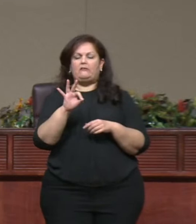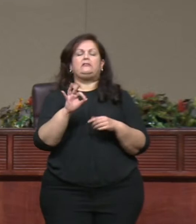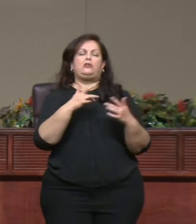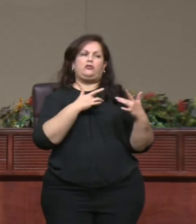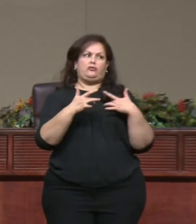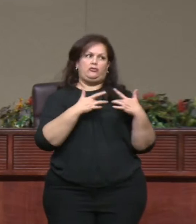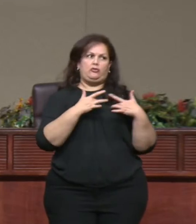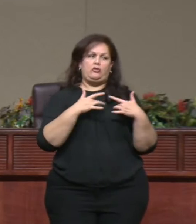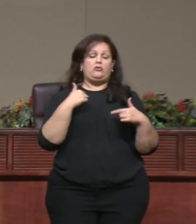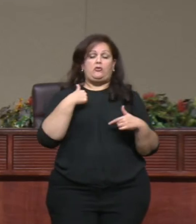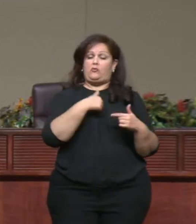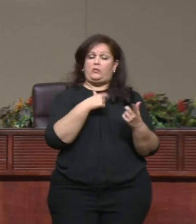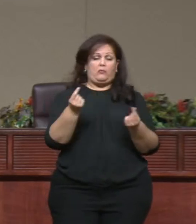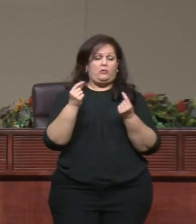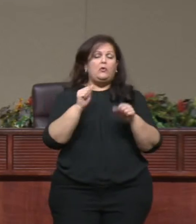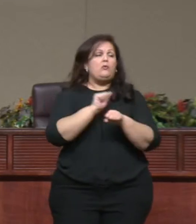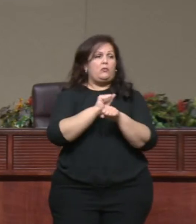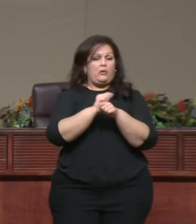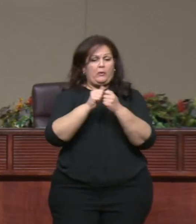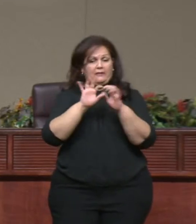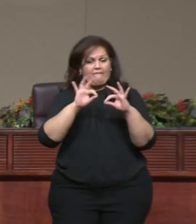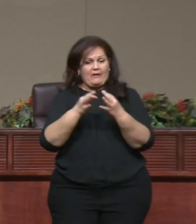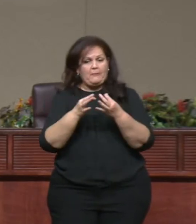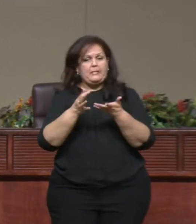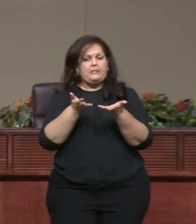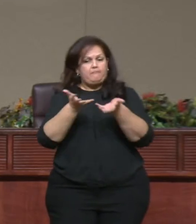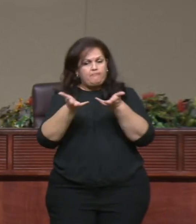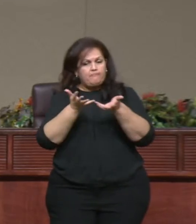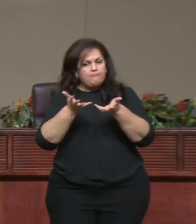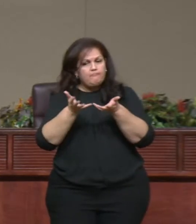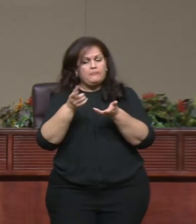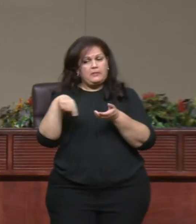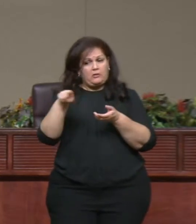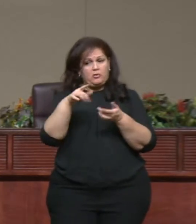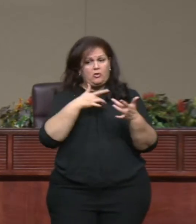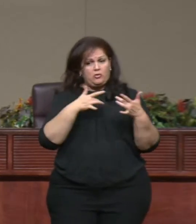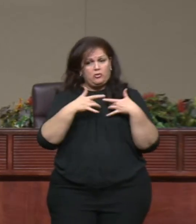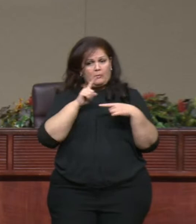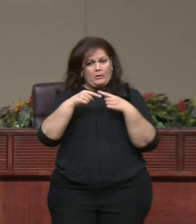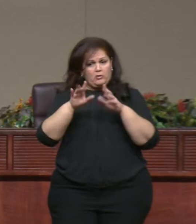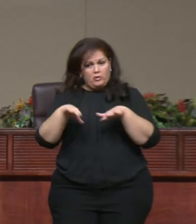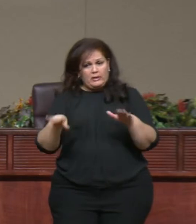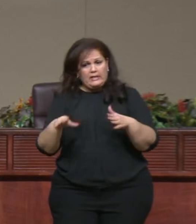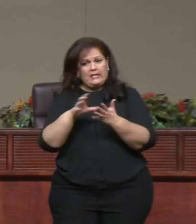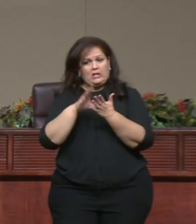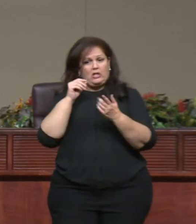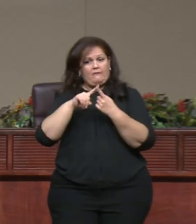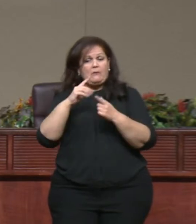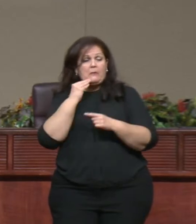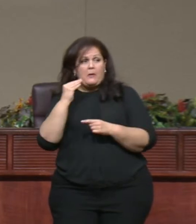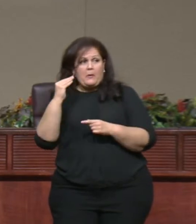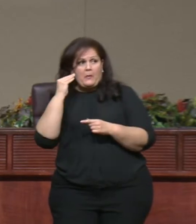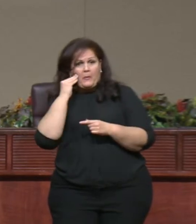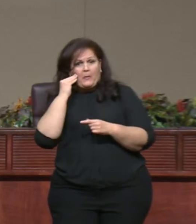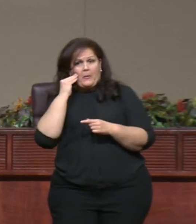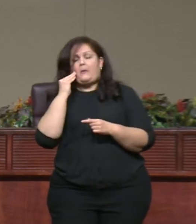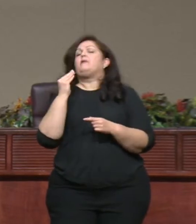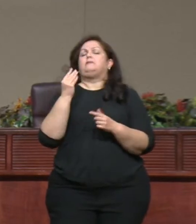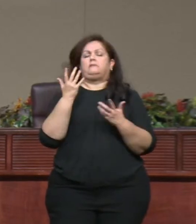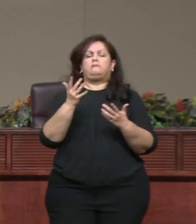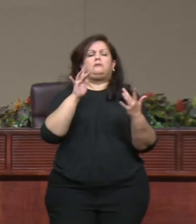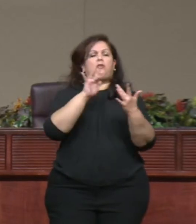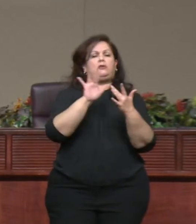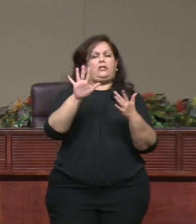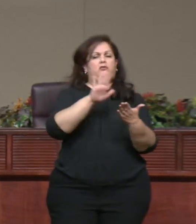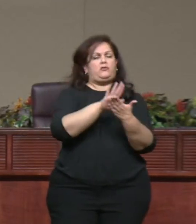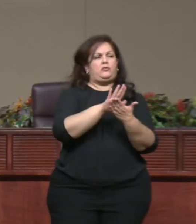done is worked with our families and asked our families that if they're concerned about their children learning at home, to speak with their schools